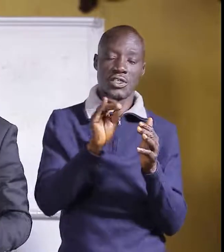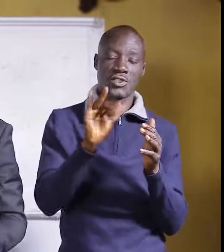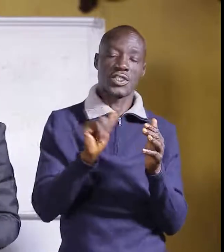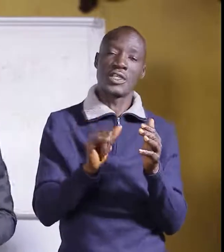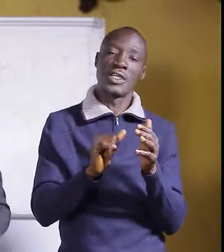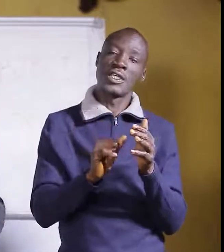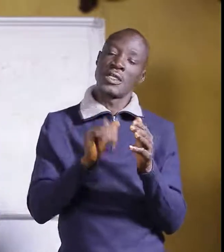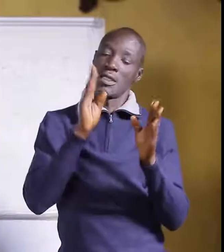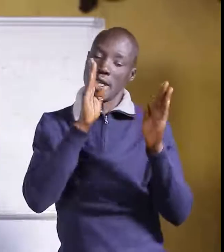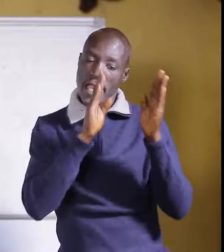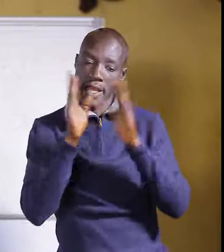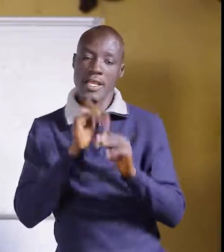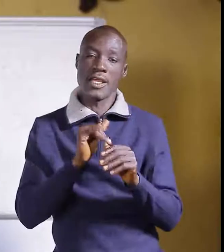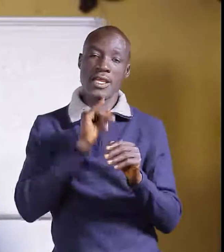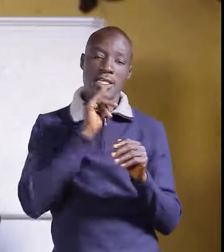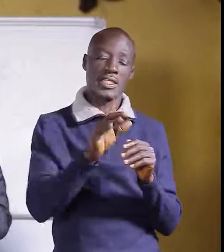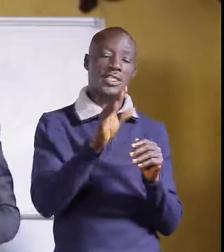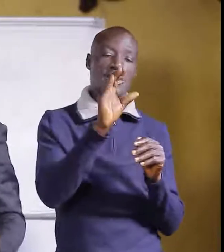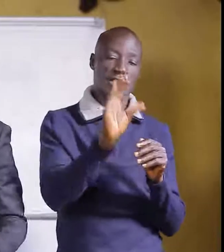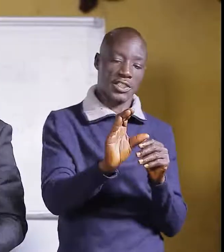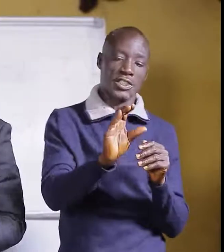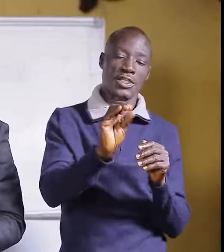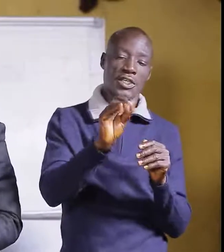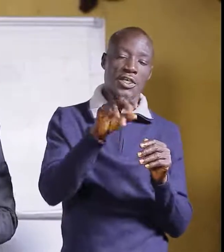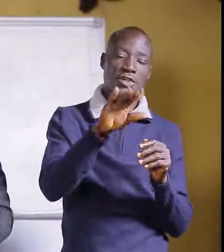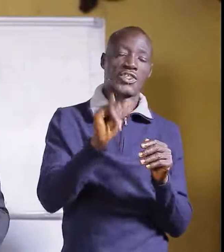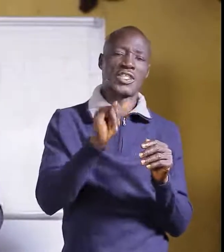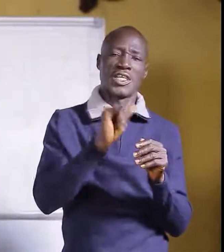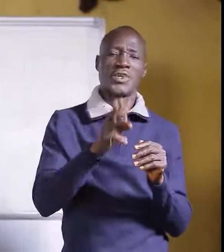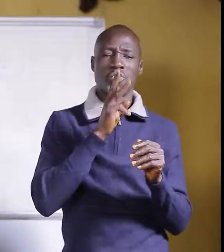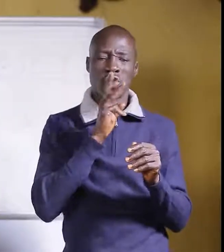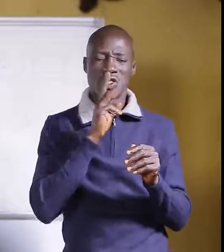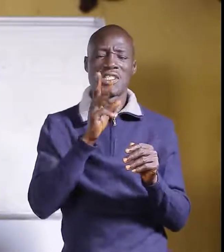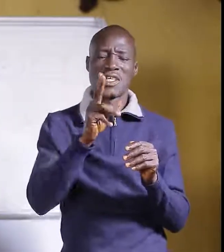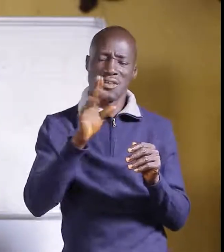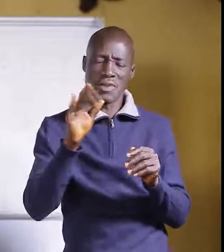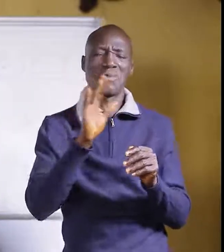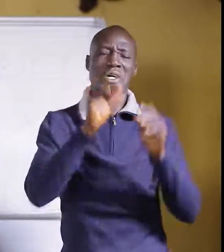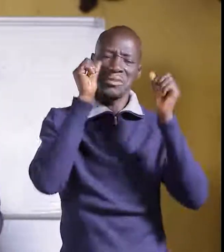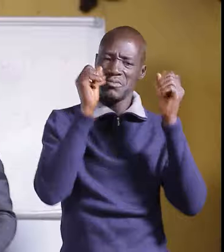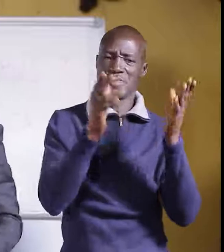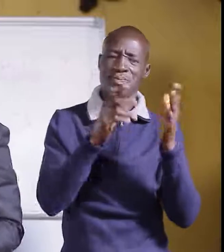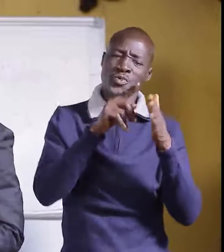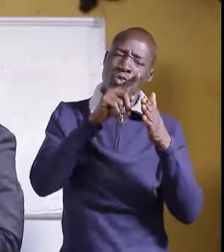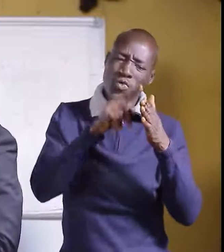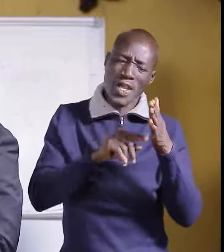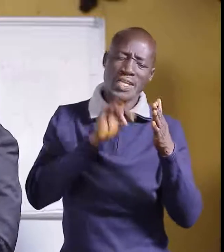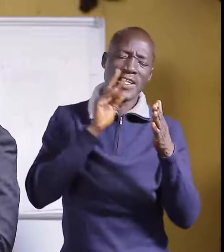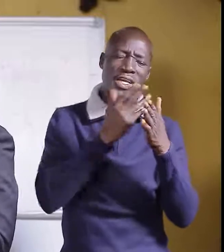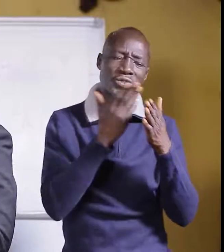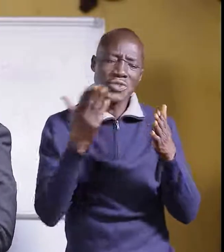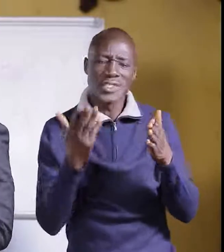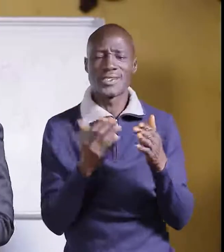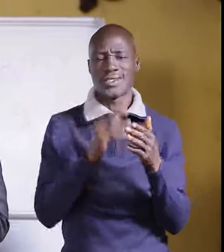of oxygen, carbon dioxide, rare gases, water vapor, and so on and so forth. So that is what